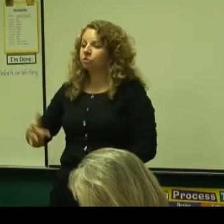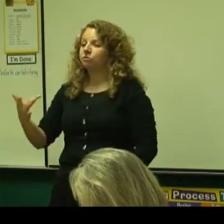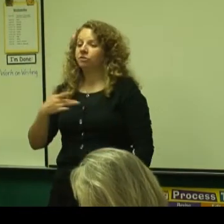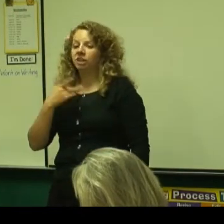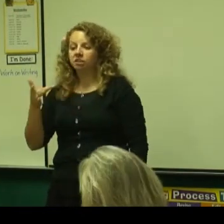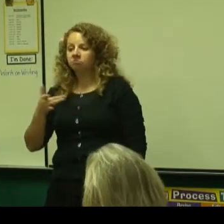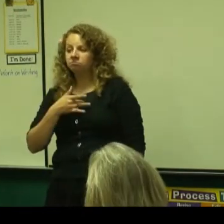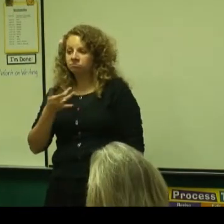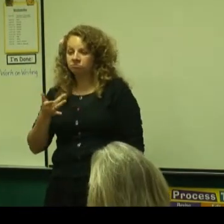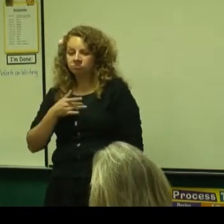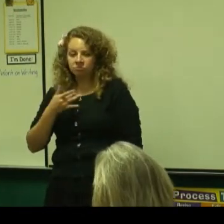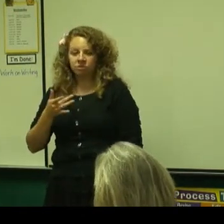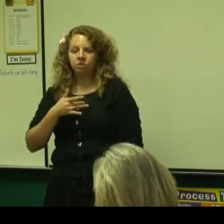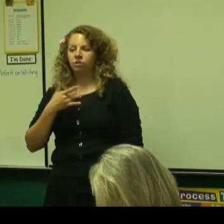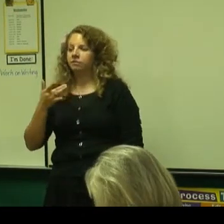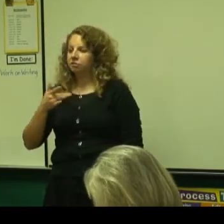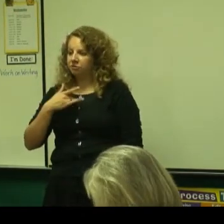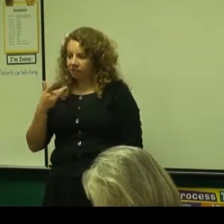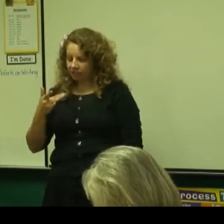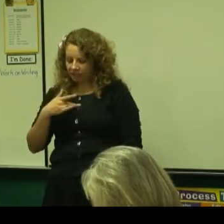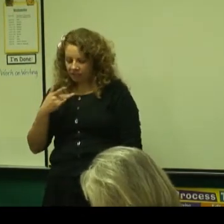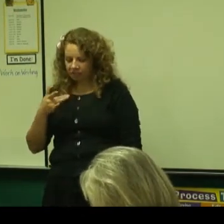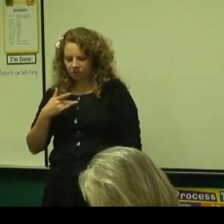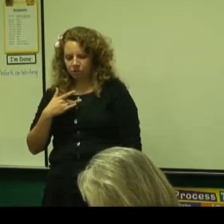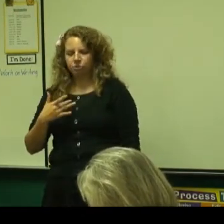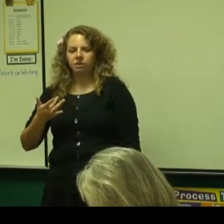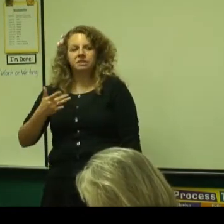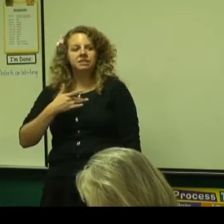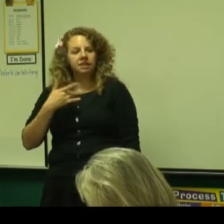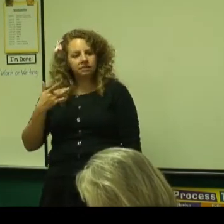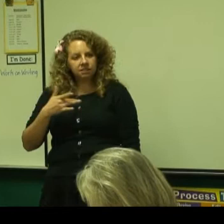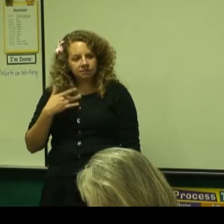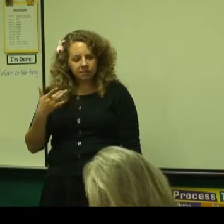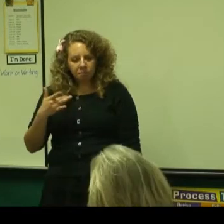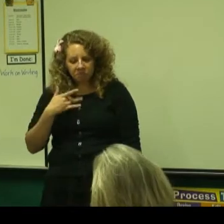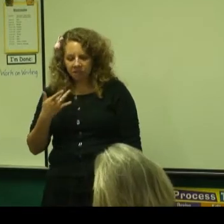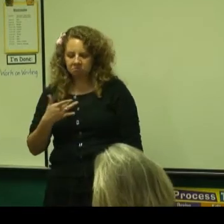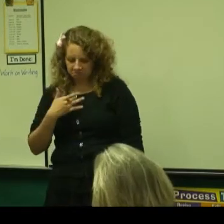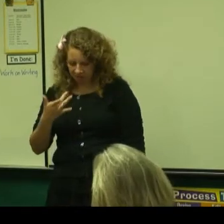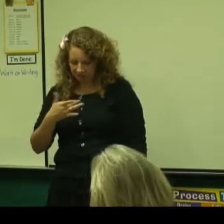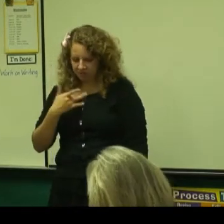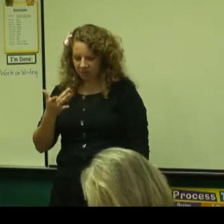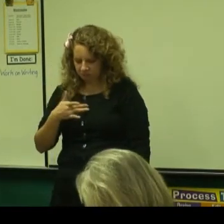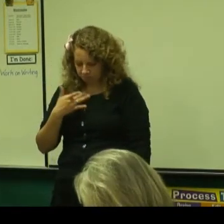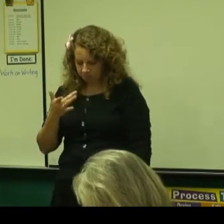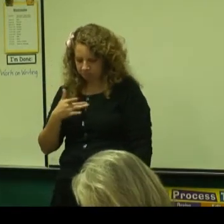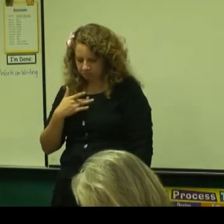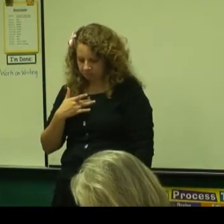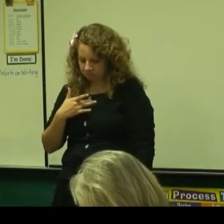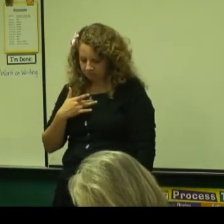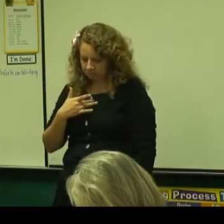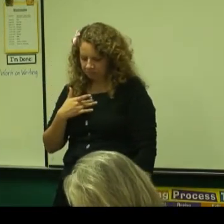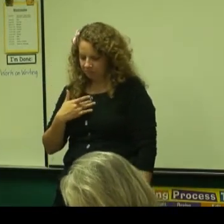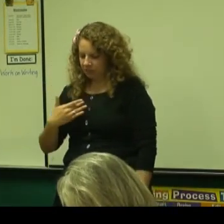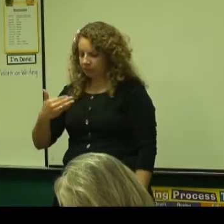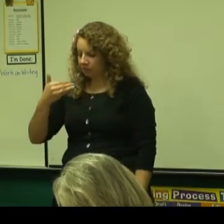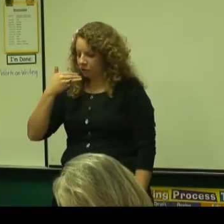You feel. You have a feeling. Get a sense of something. I feel. We have